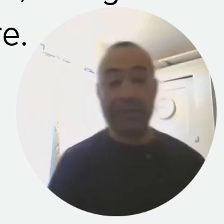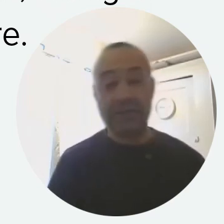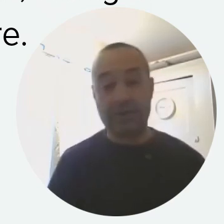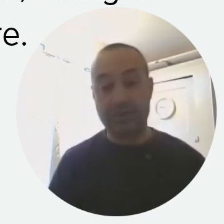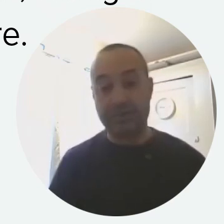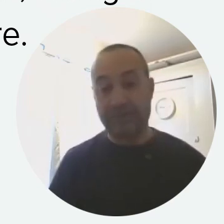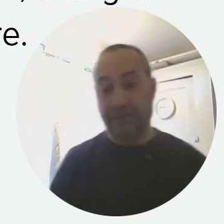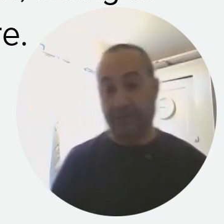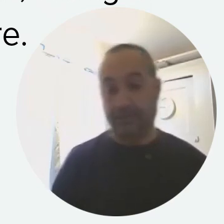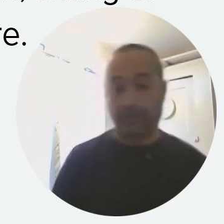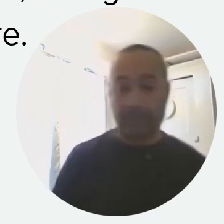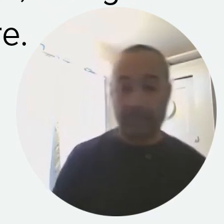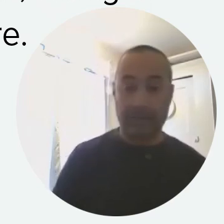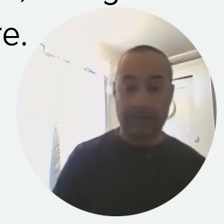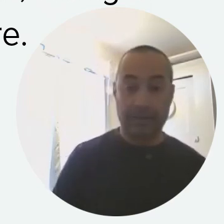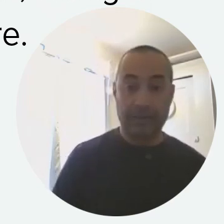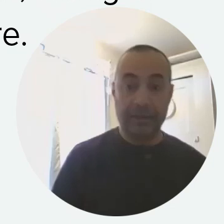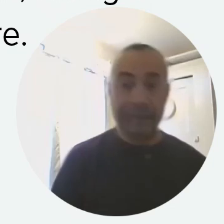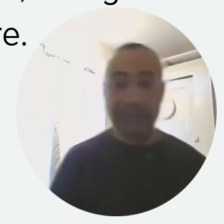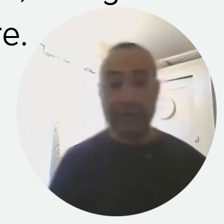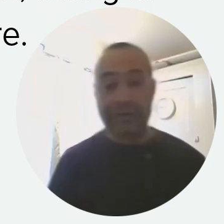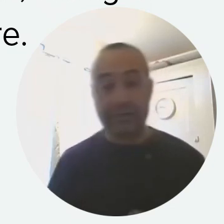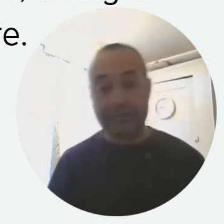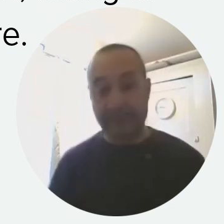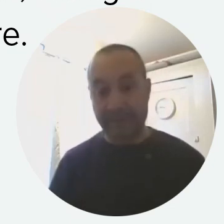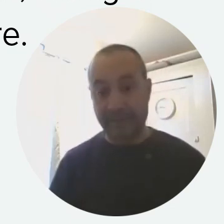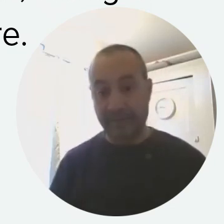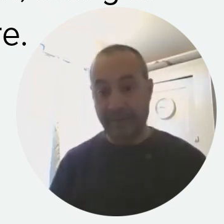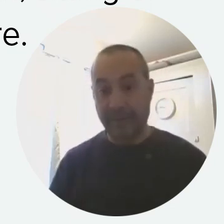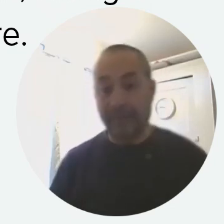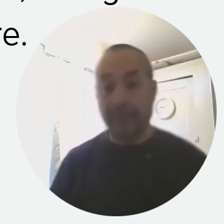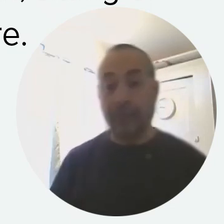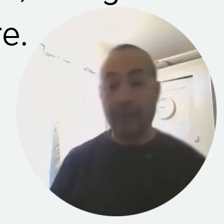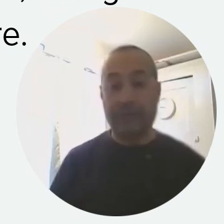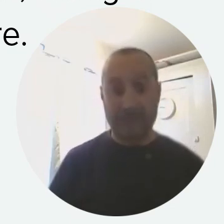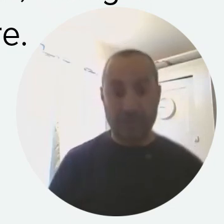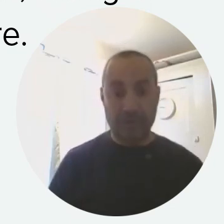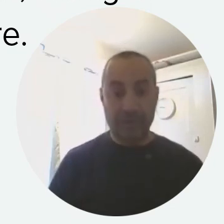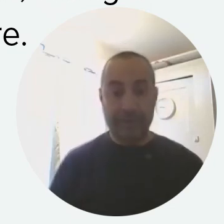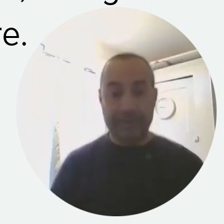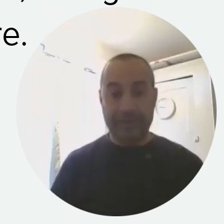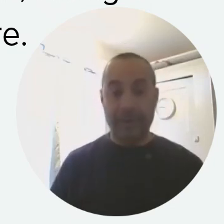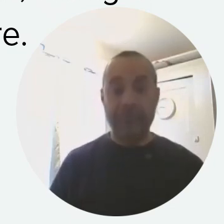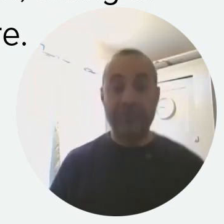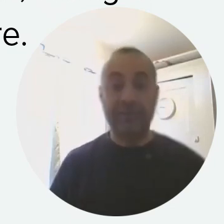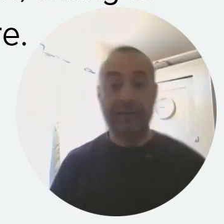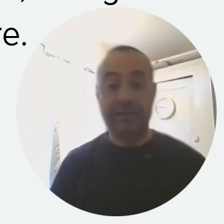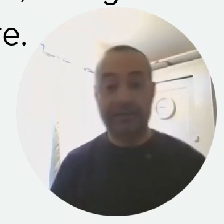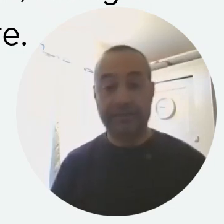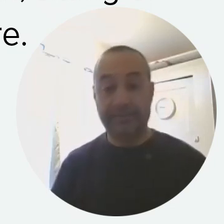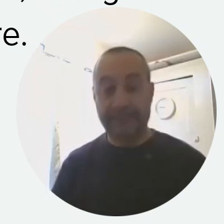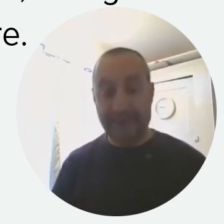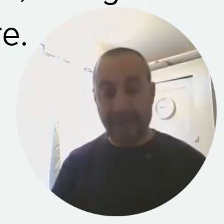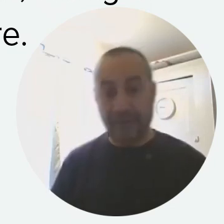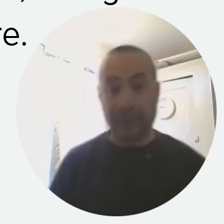not be familiarized with PECs, so for now there is still the need for some